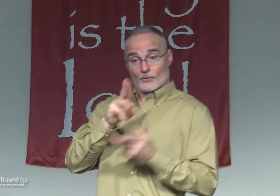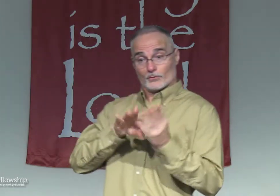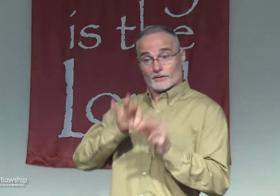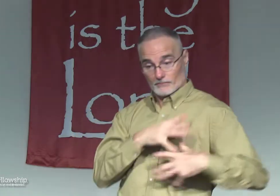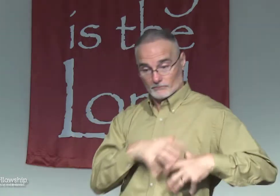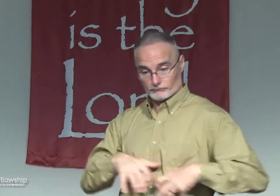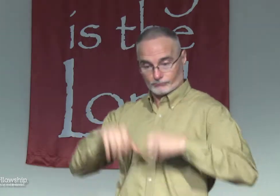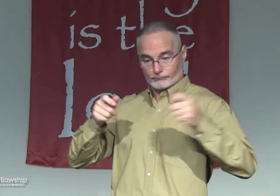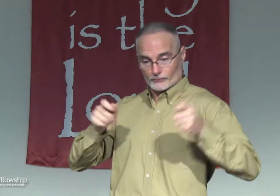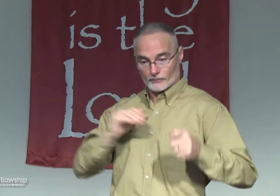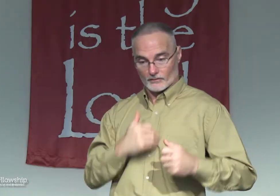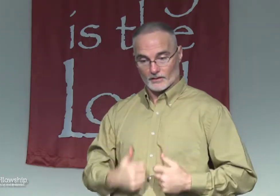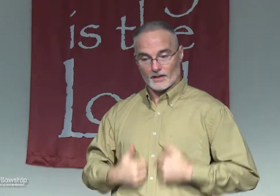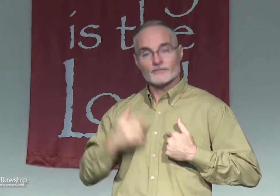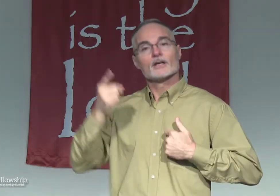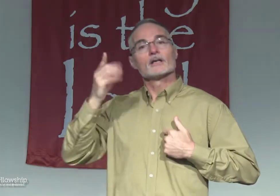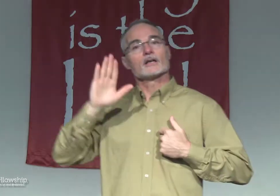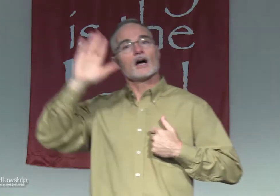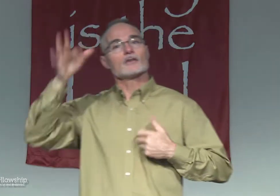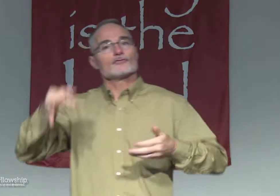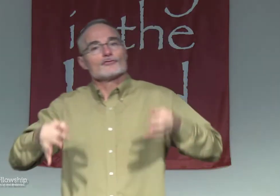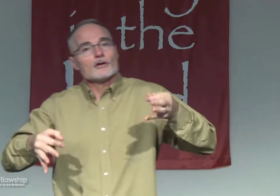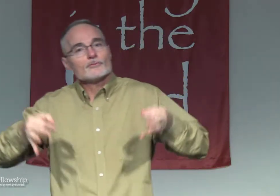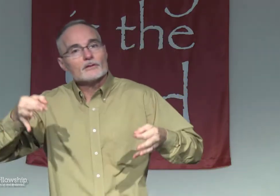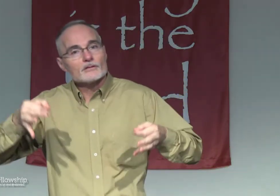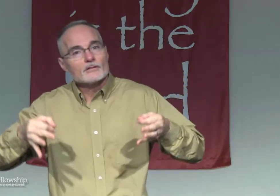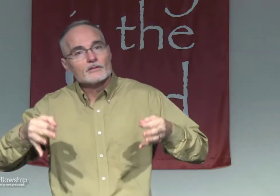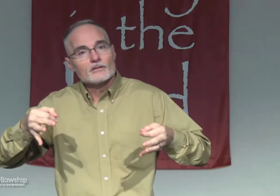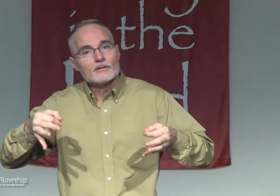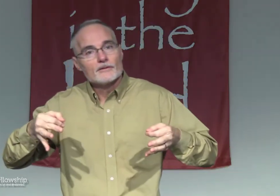Jesus, before the Holy Spirit took reign in our lives,